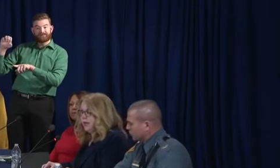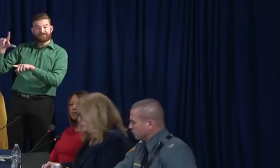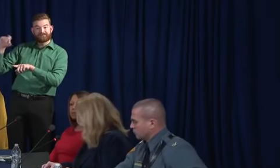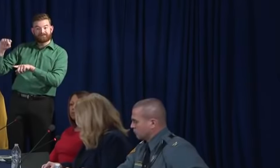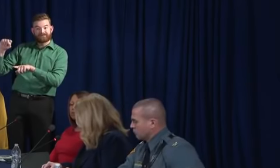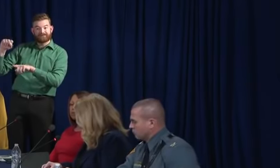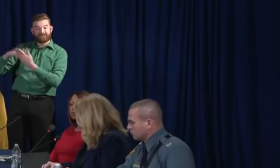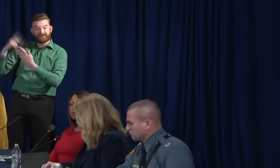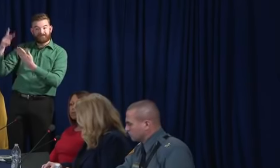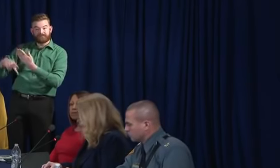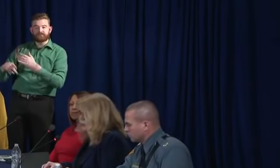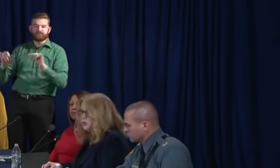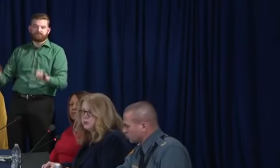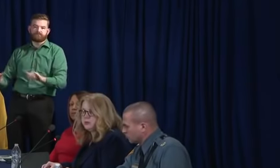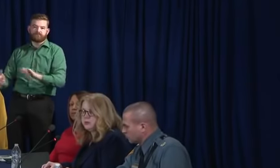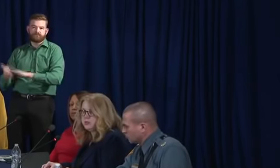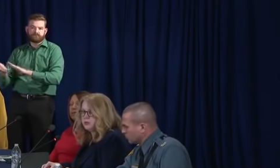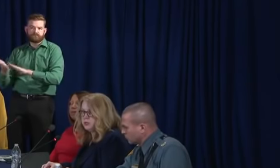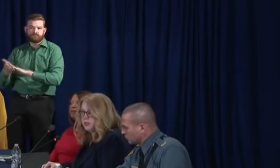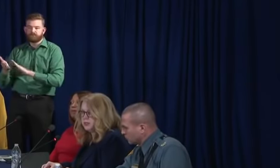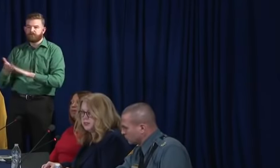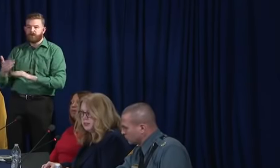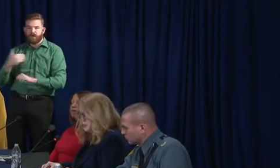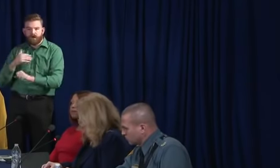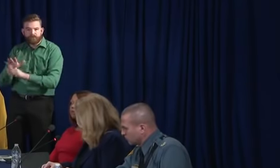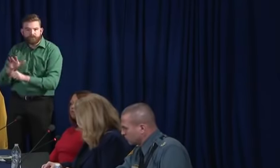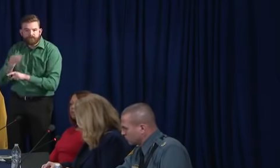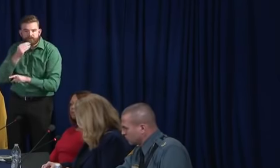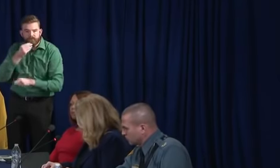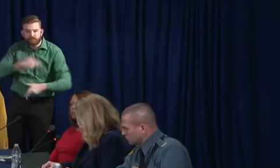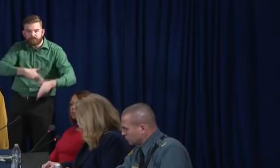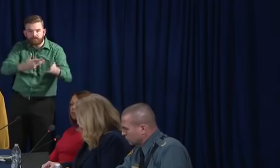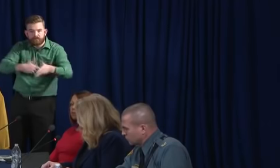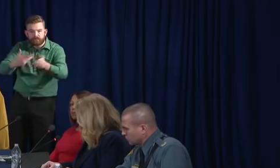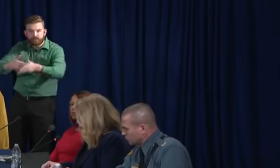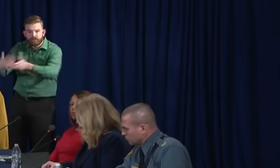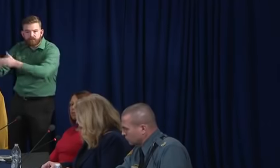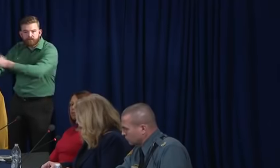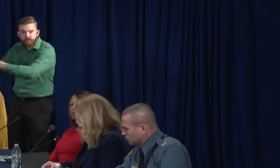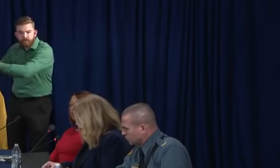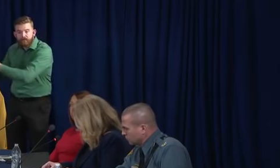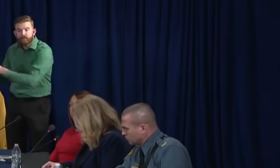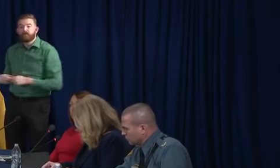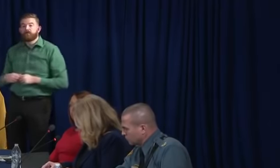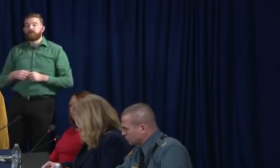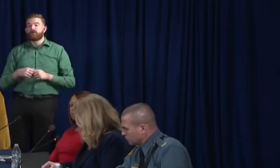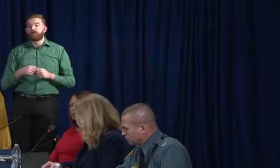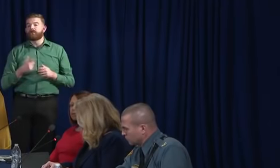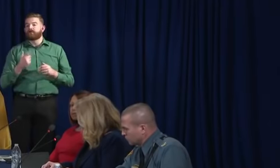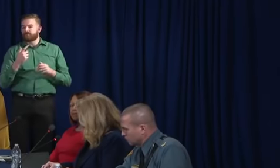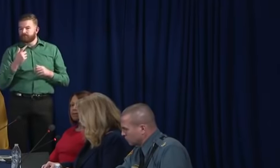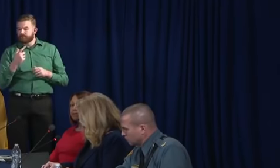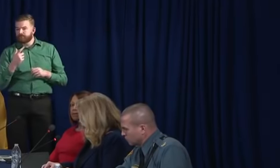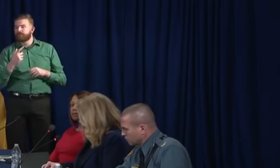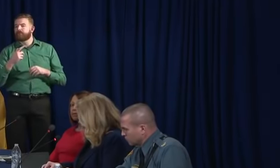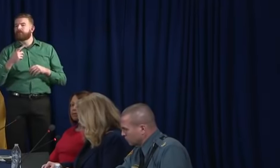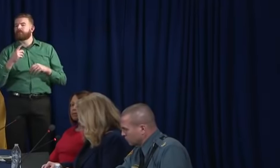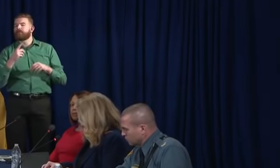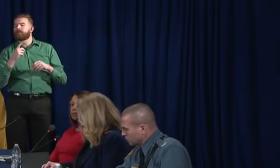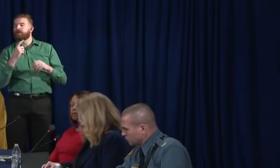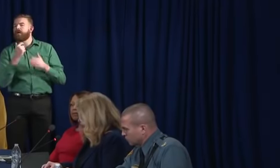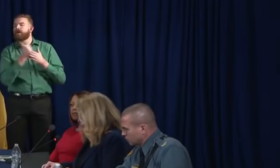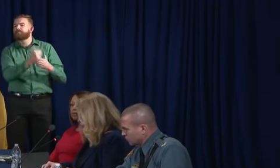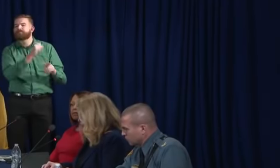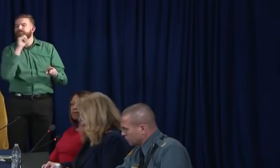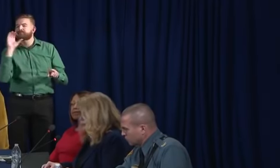them on outreach to seniors who are known to be socially isolated. We are also in close touch with the home health aide